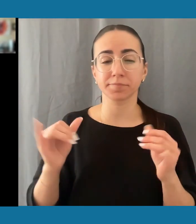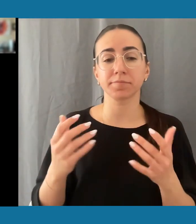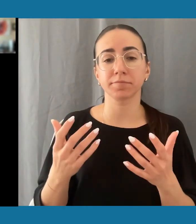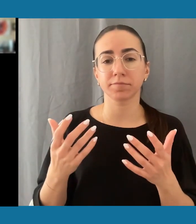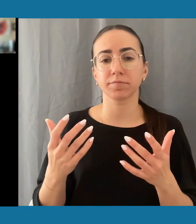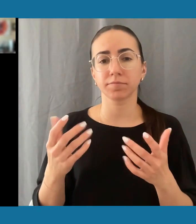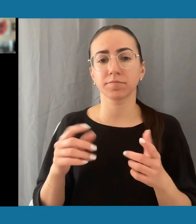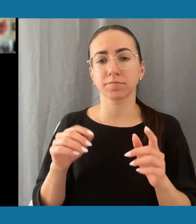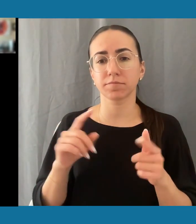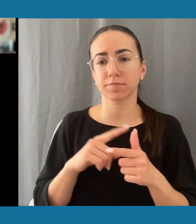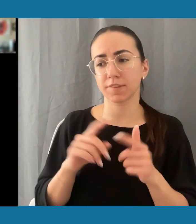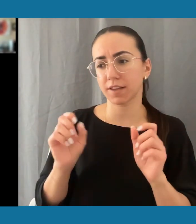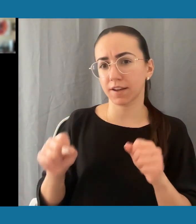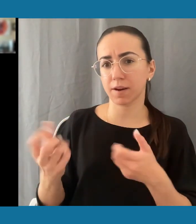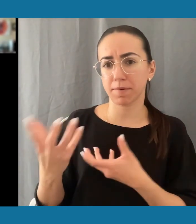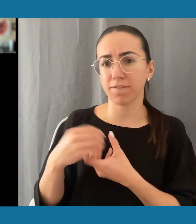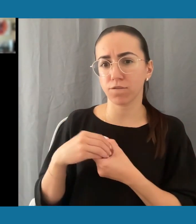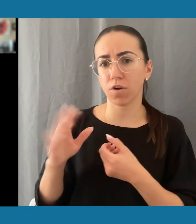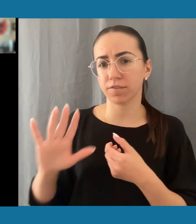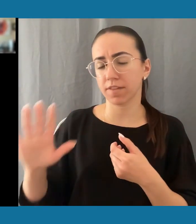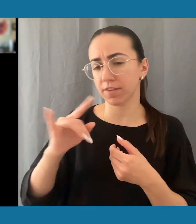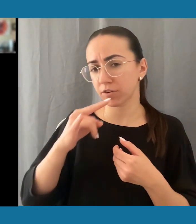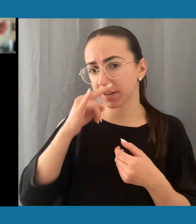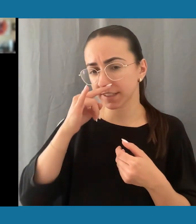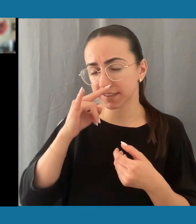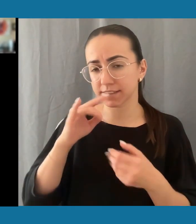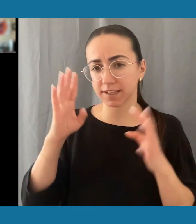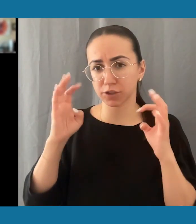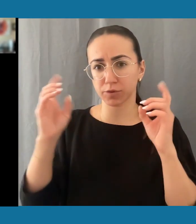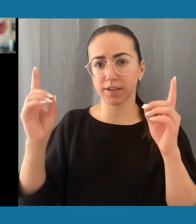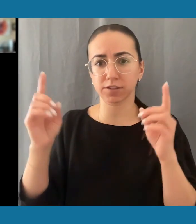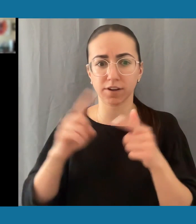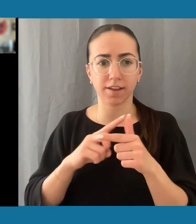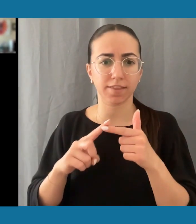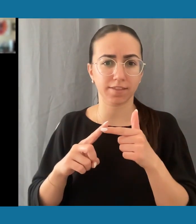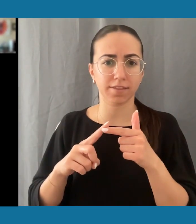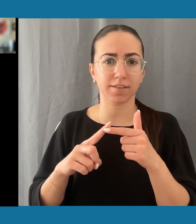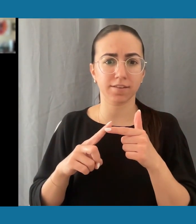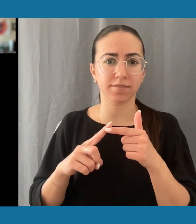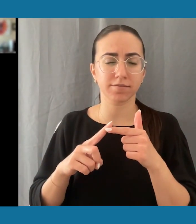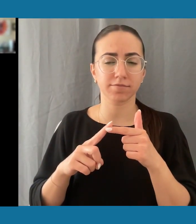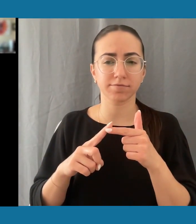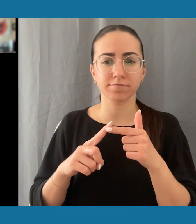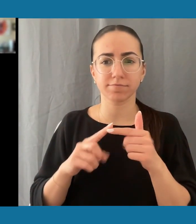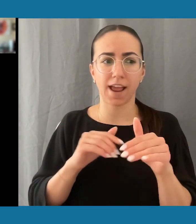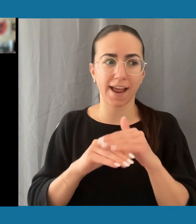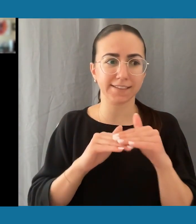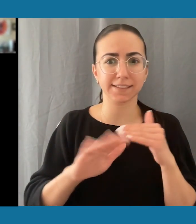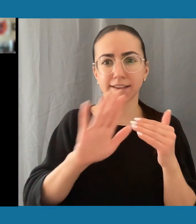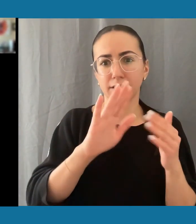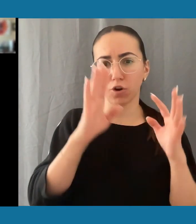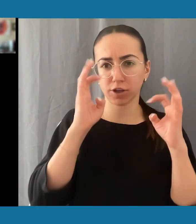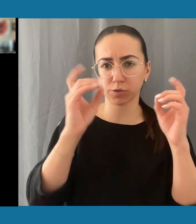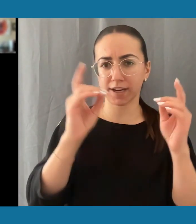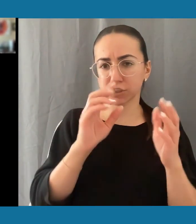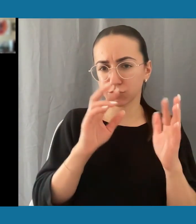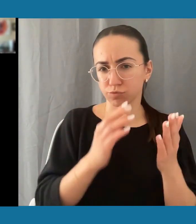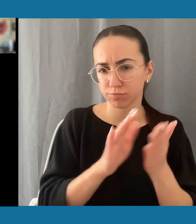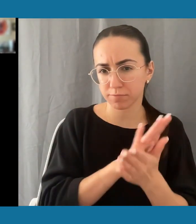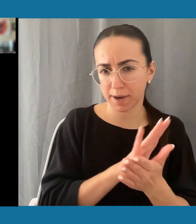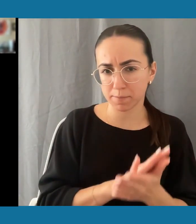education and to be able to access their education records, that they needed a guardianship, and that is not the